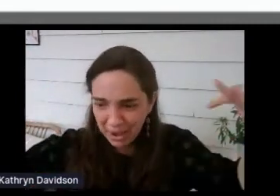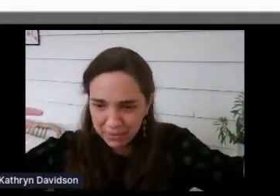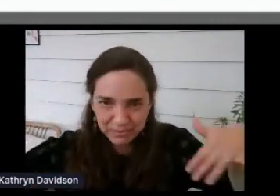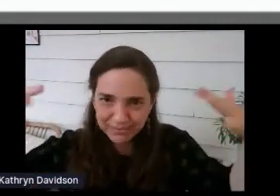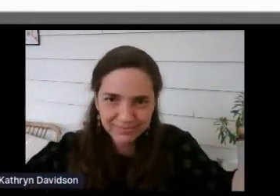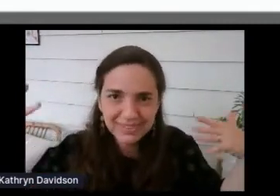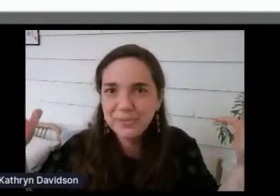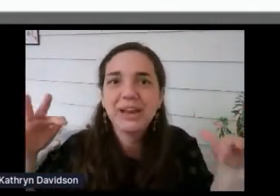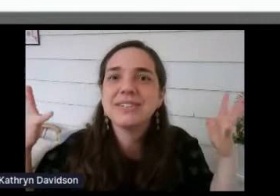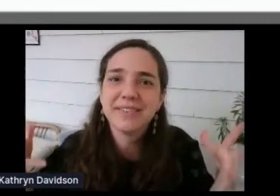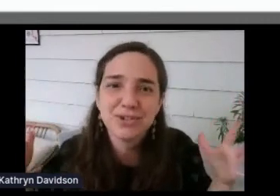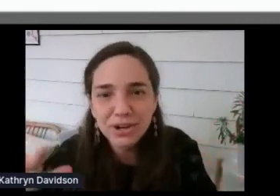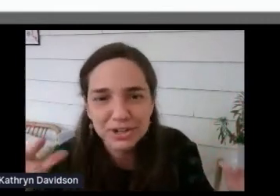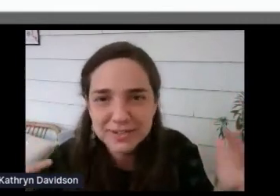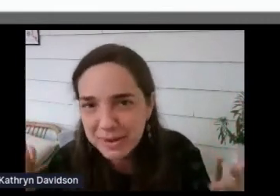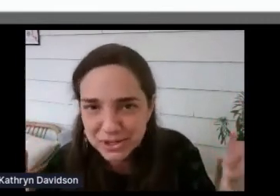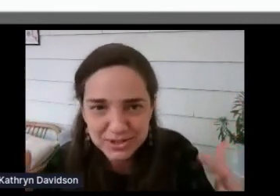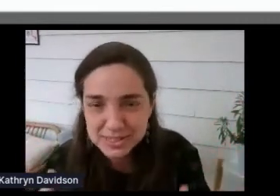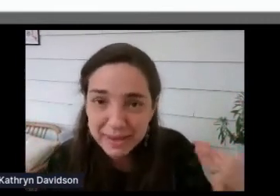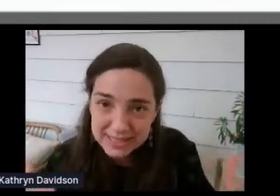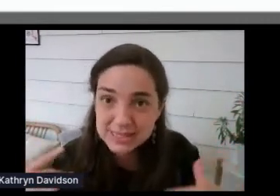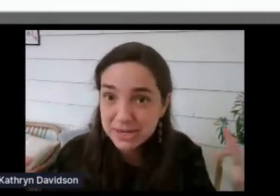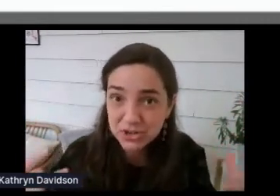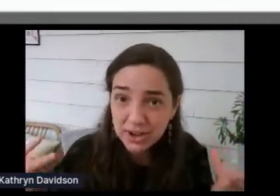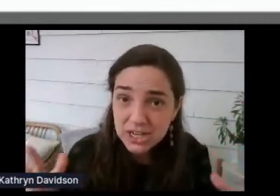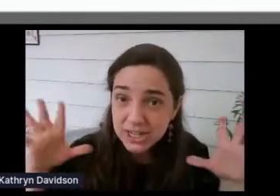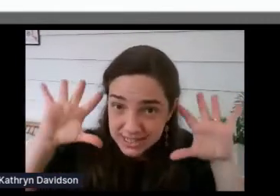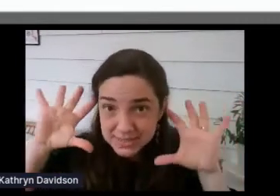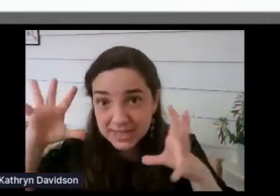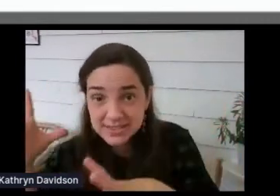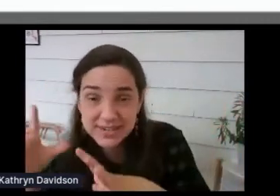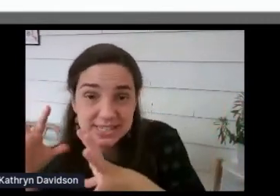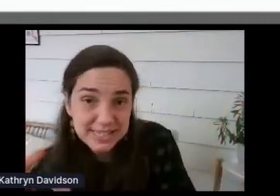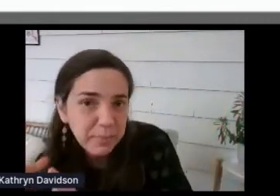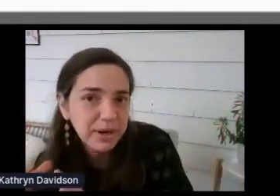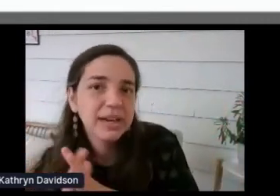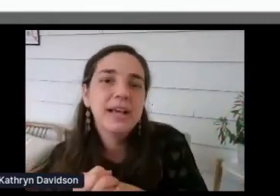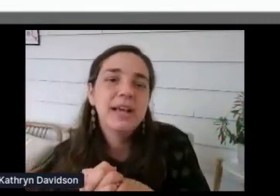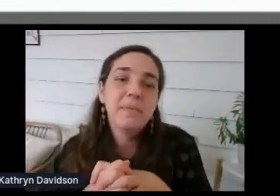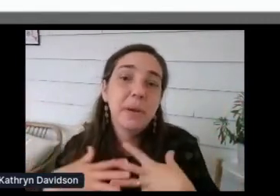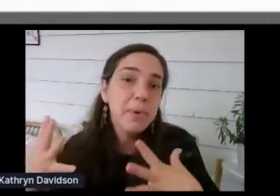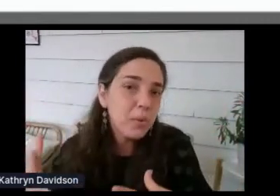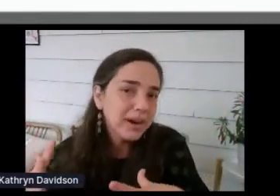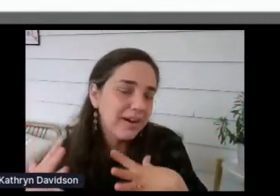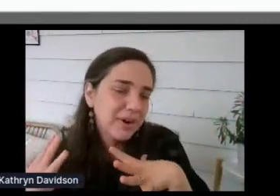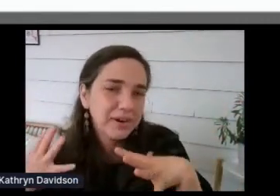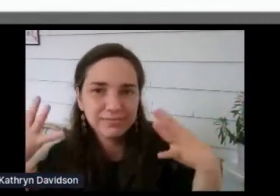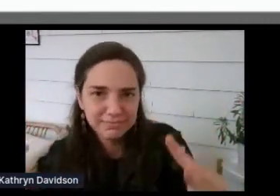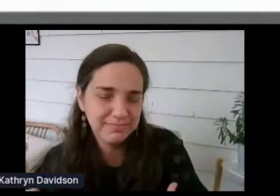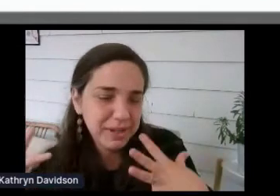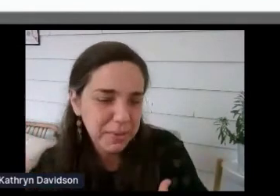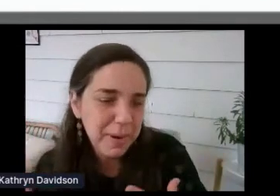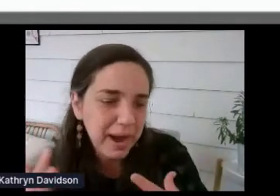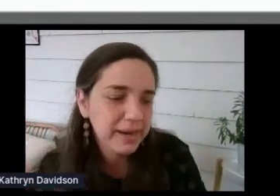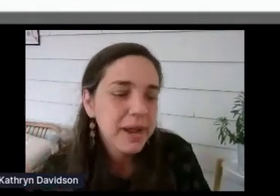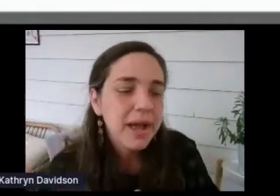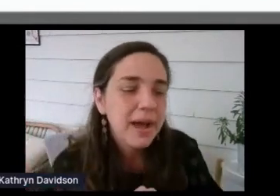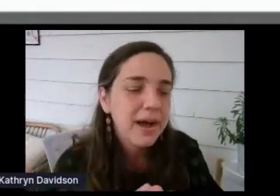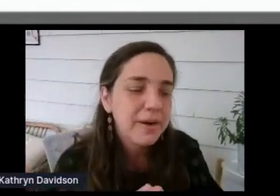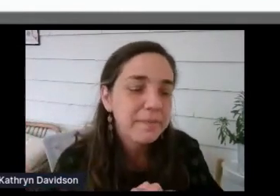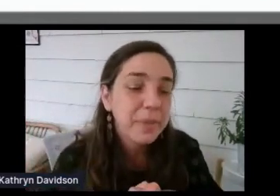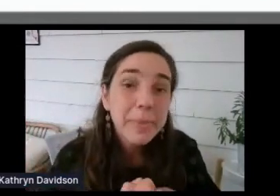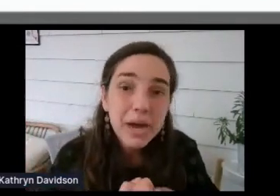supersets, how we understand the structure of space and spatial cognition. It seems like it's a very separate component of our